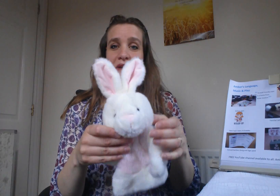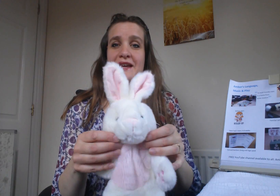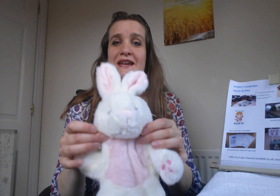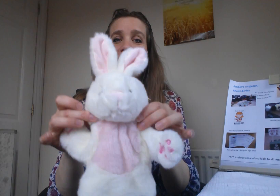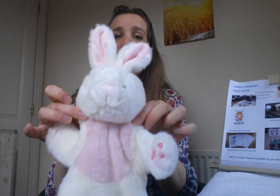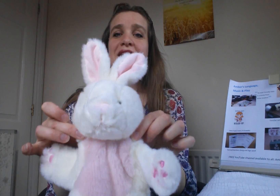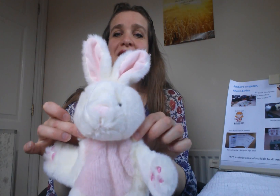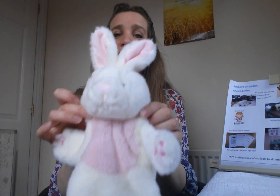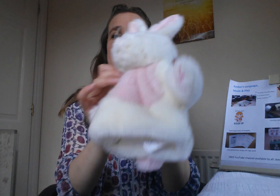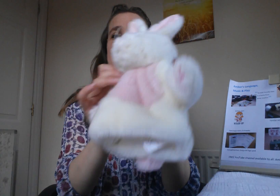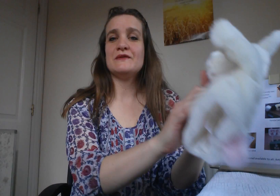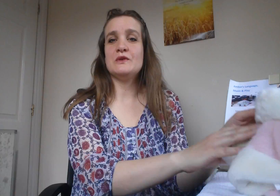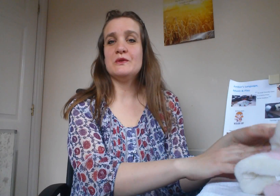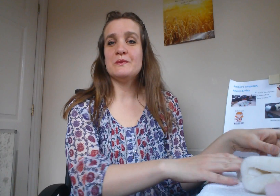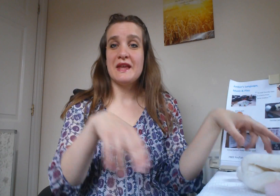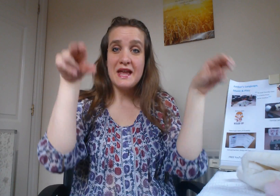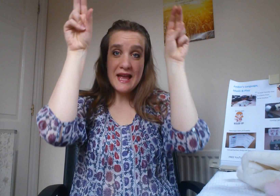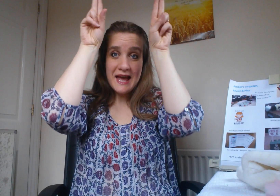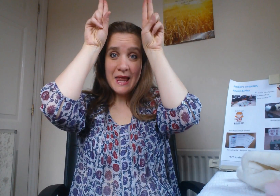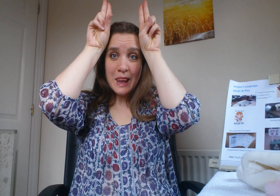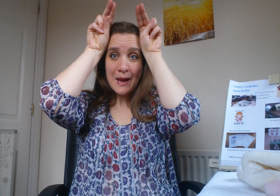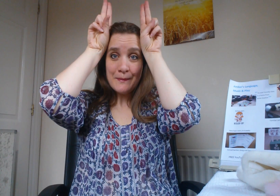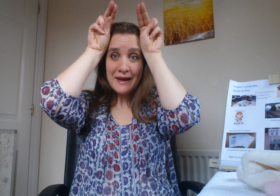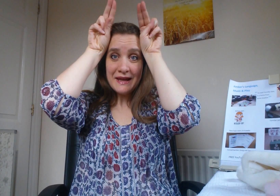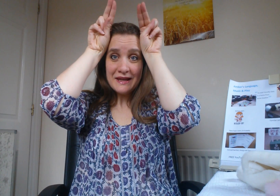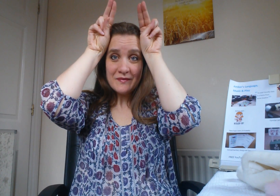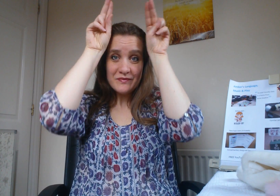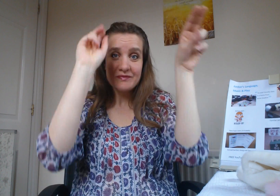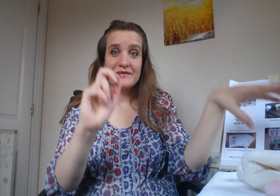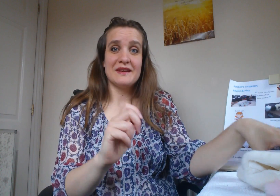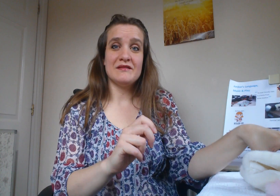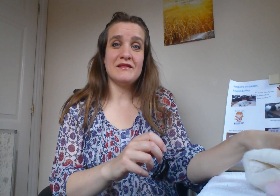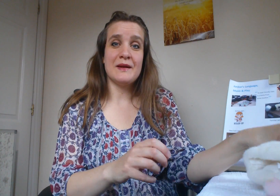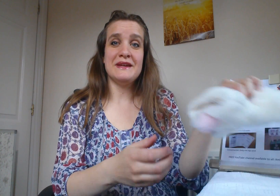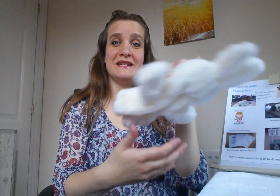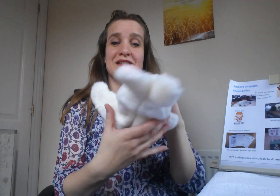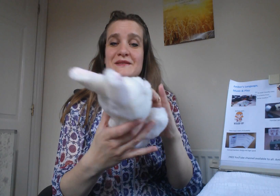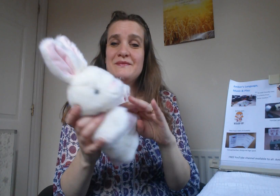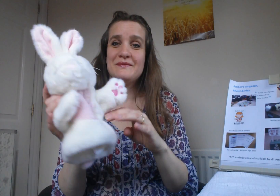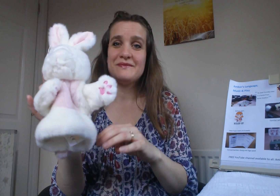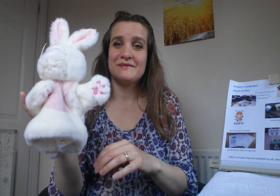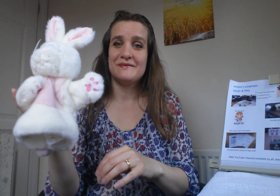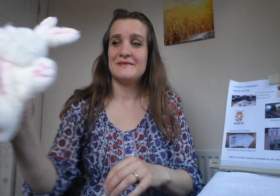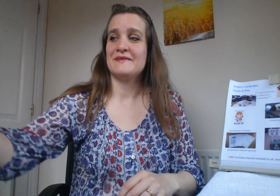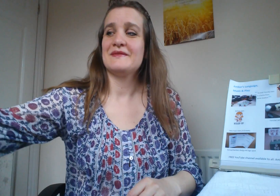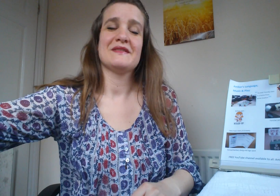Okay, next of all, un lapin, rabbit.